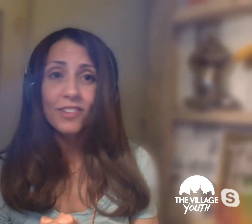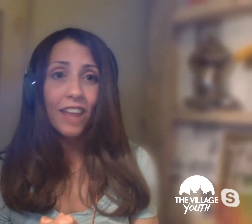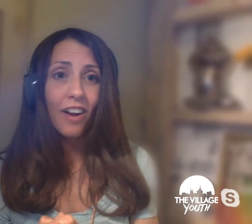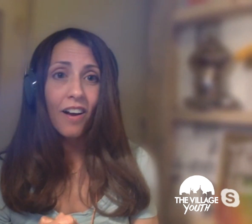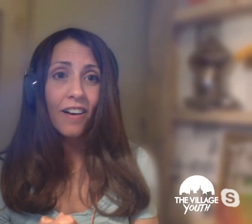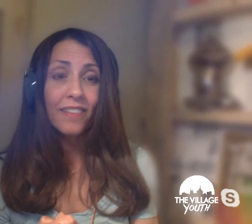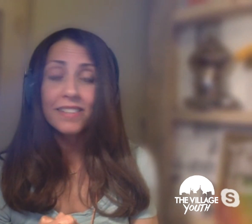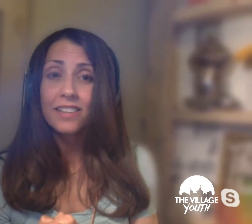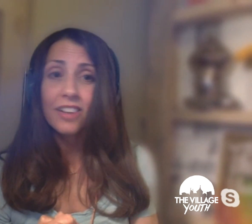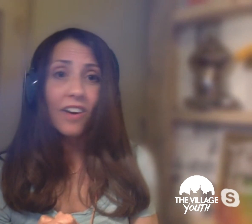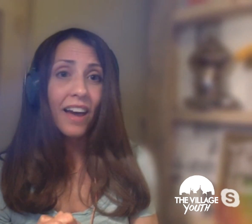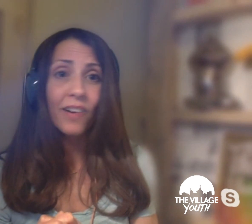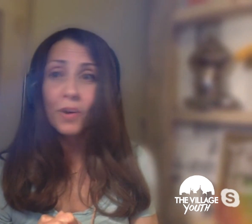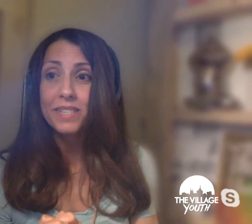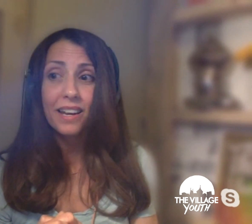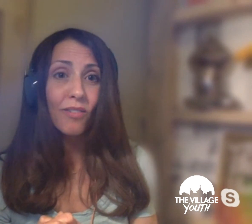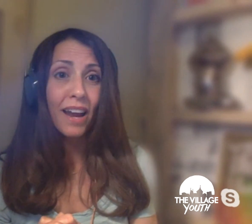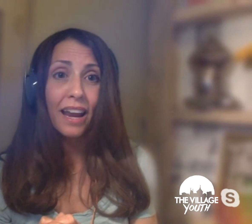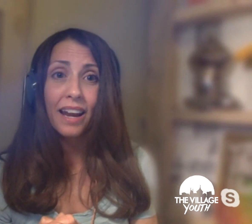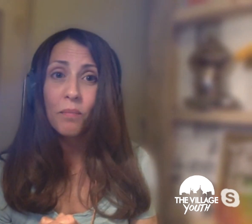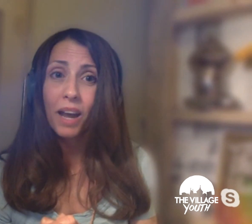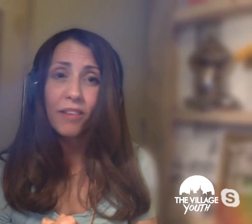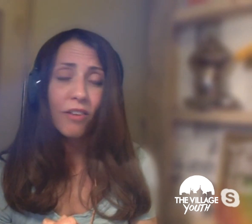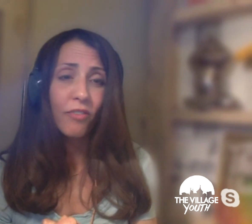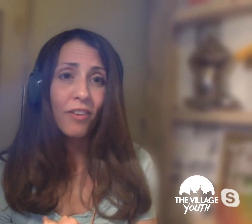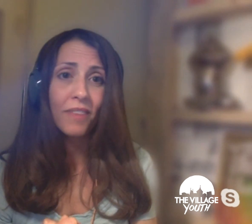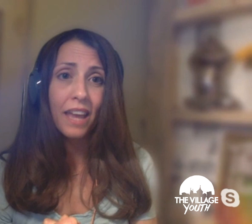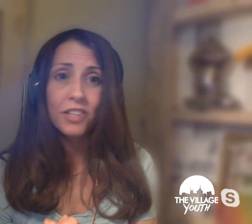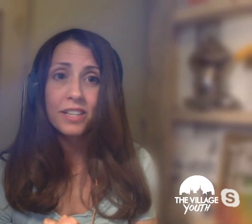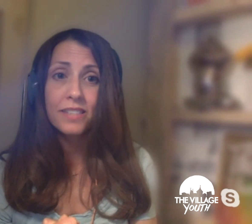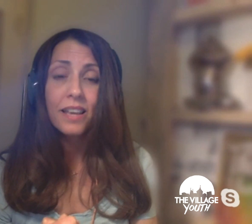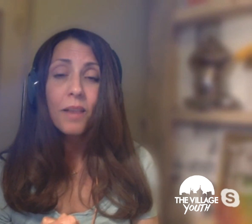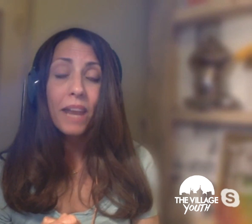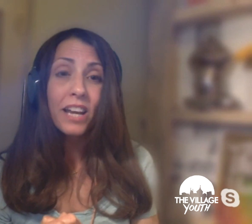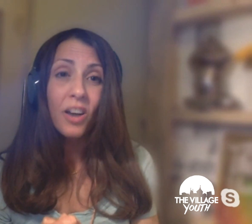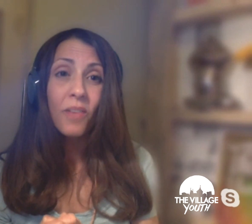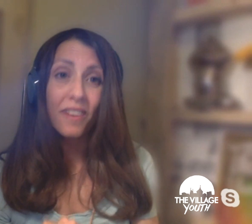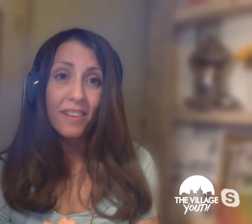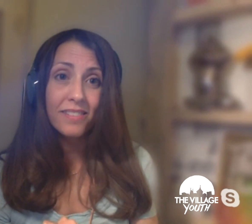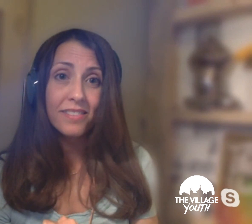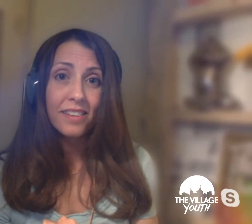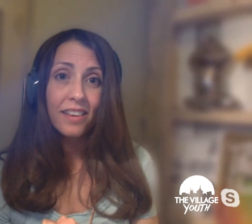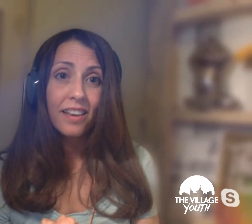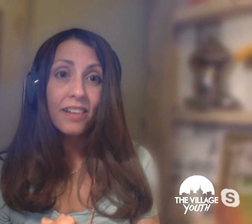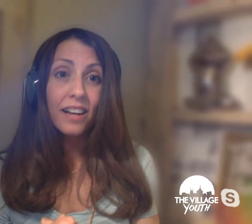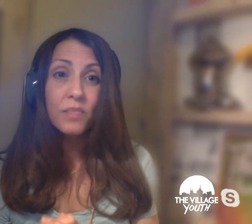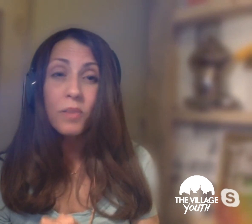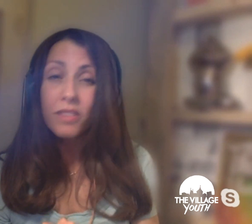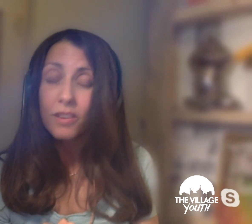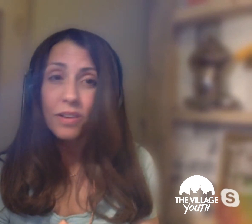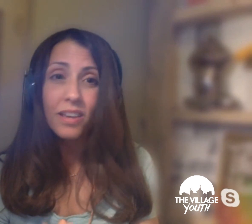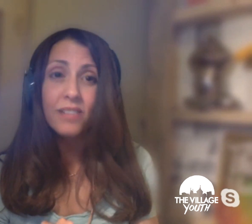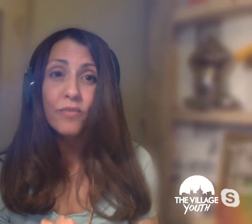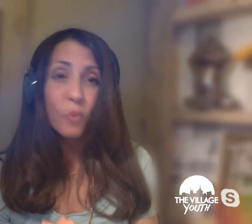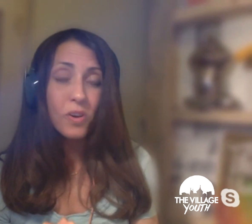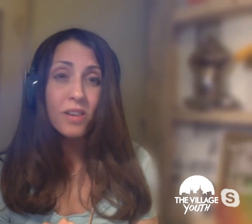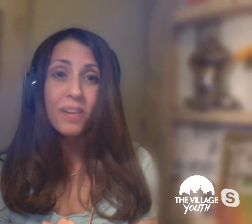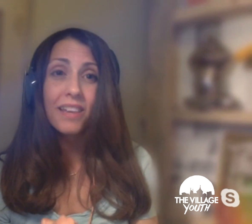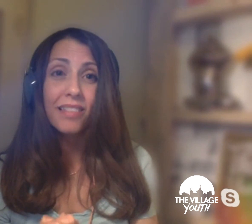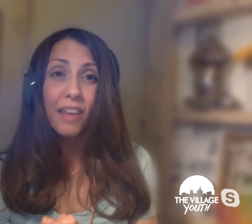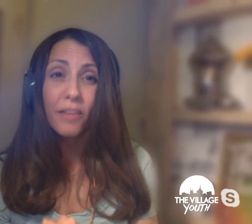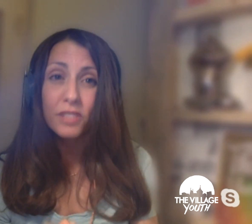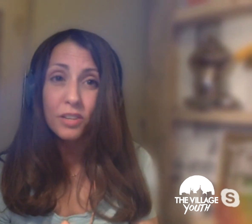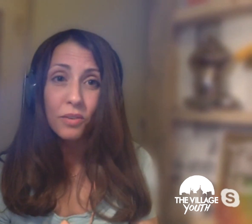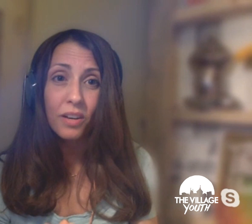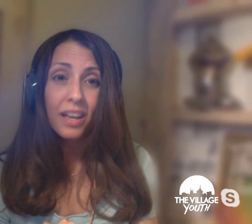that I answered that call. And listen, y'all, I don't always get it right. And I'm kind of rough around the edges, but I know this. God is with you. He is for